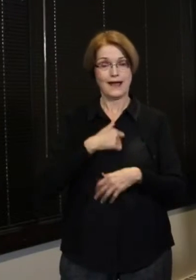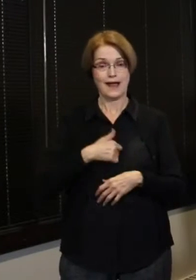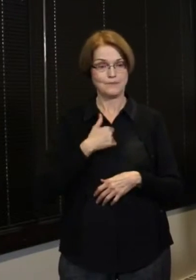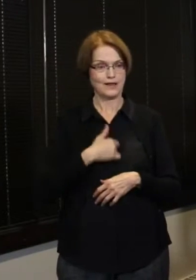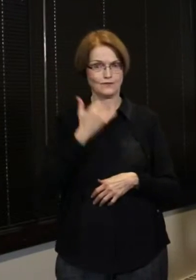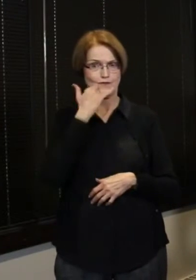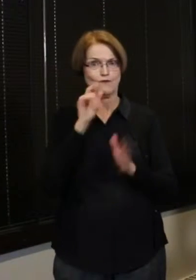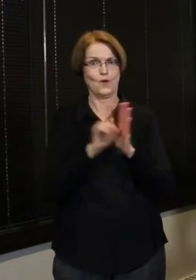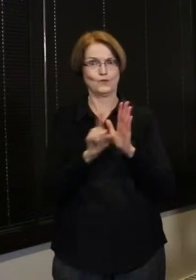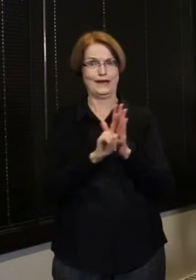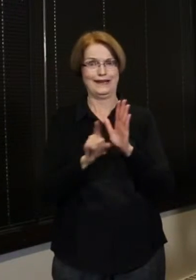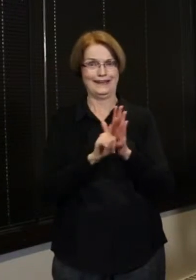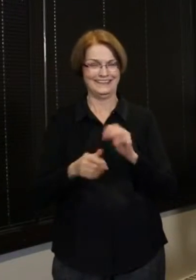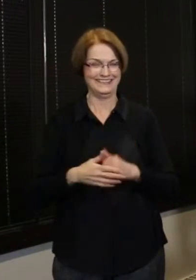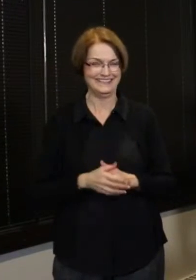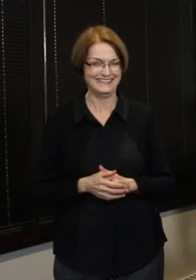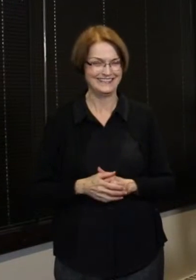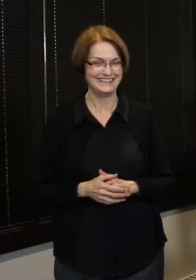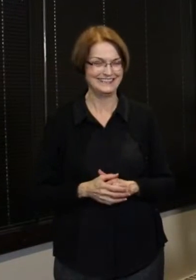phone ringing.